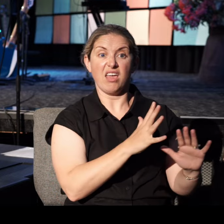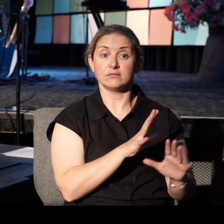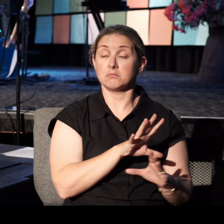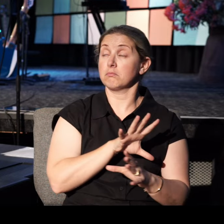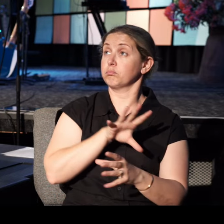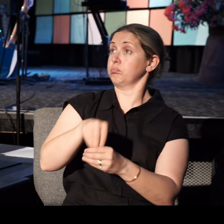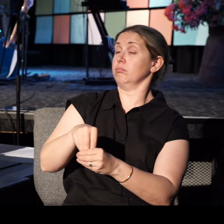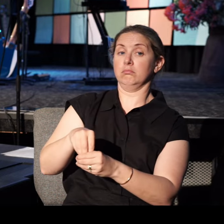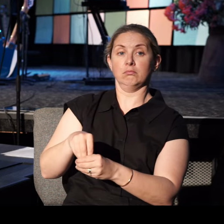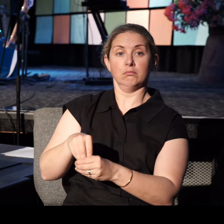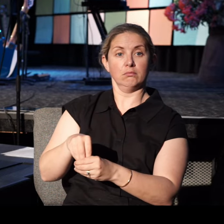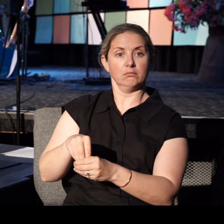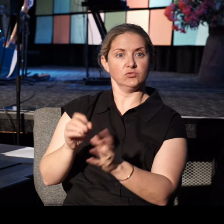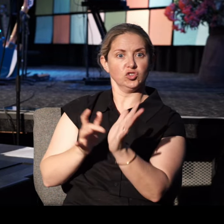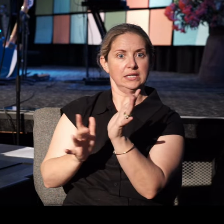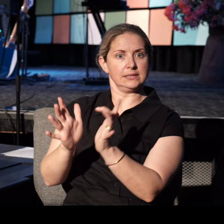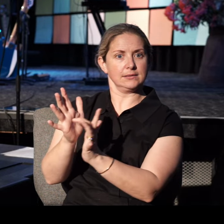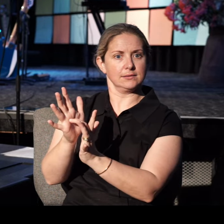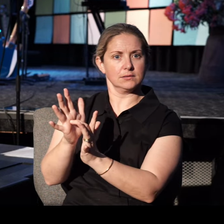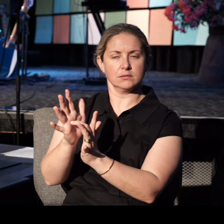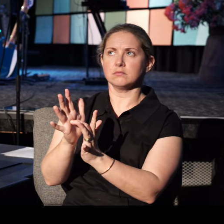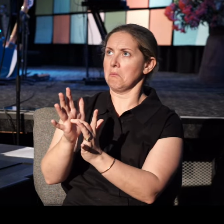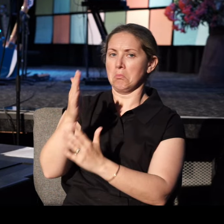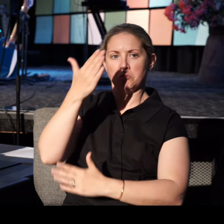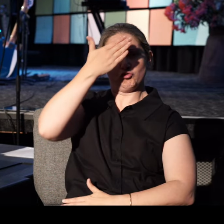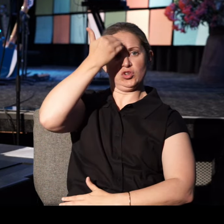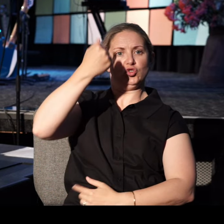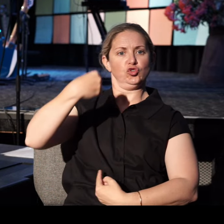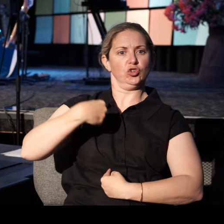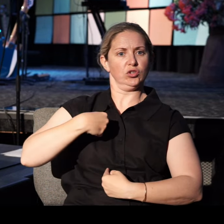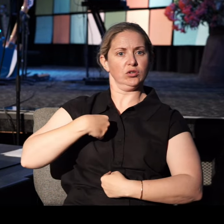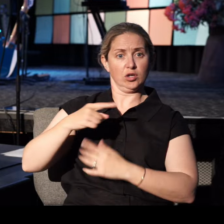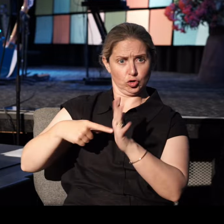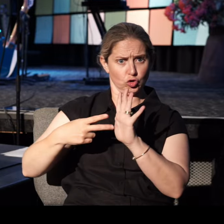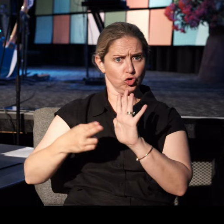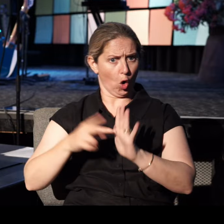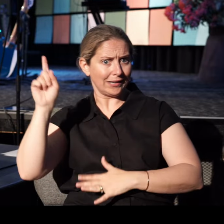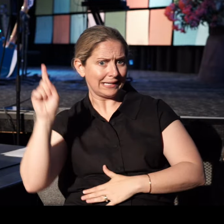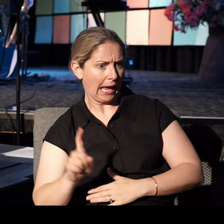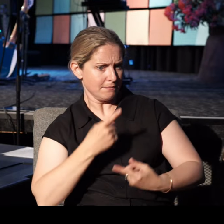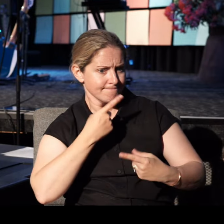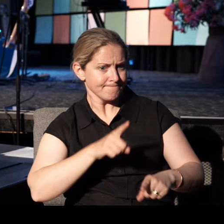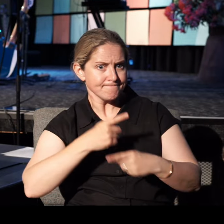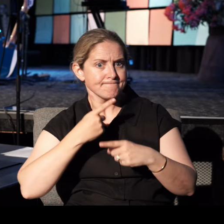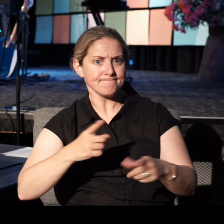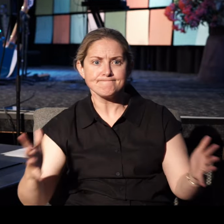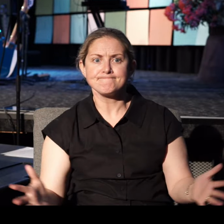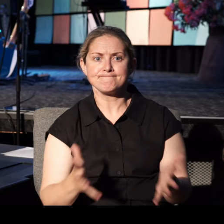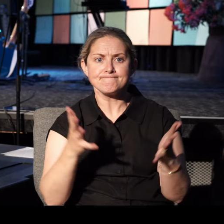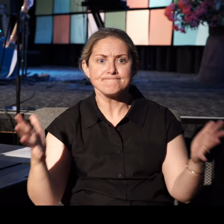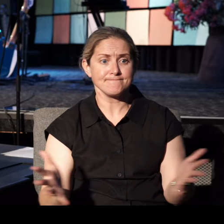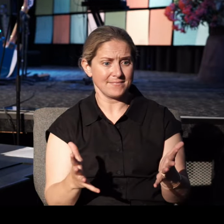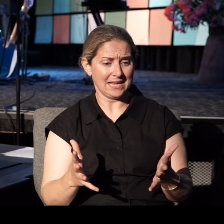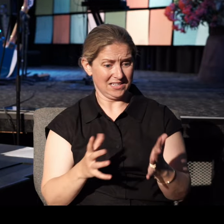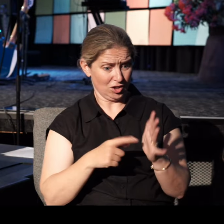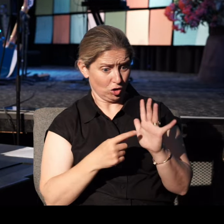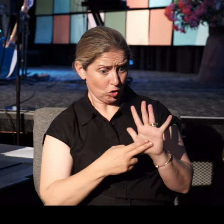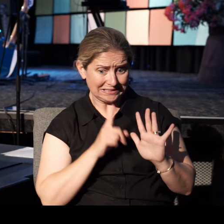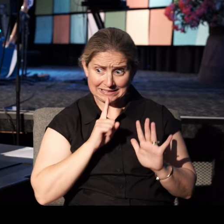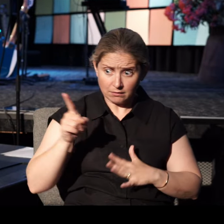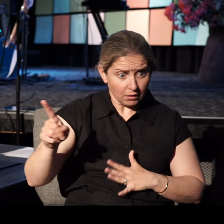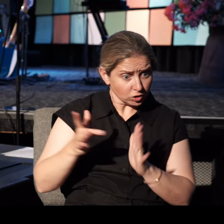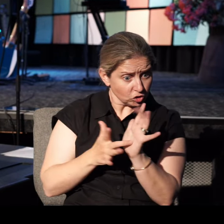John. And John proclaims the Messiah, the Christ, who has come to be a sacrifice of atonement, that by his blood shed, we can be